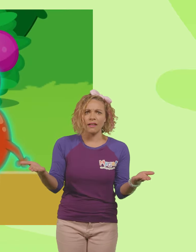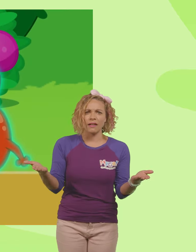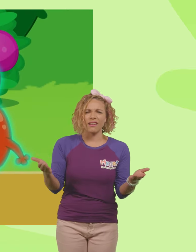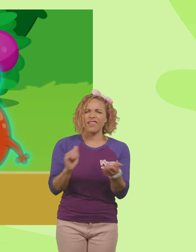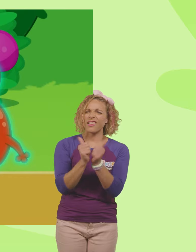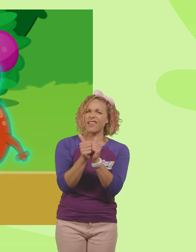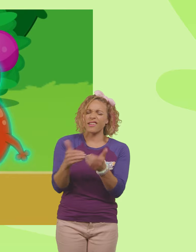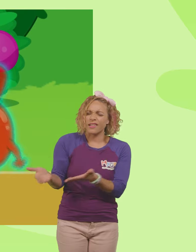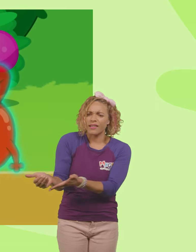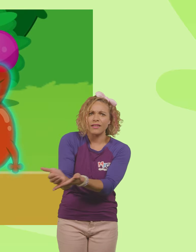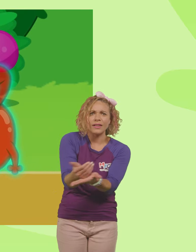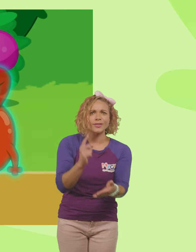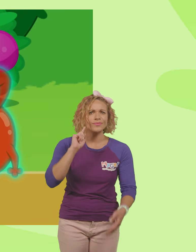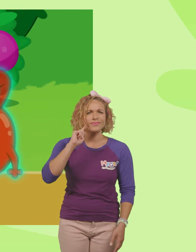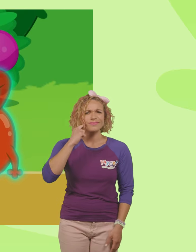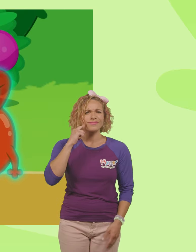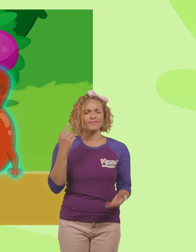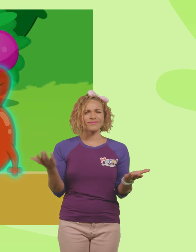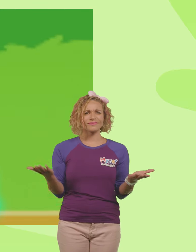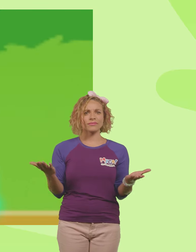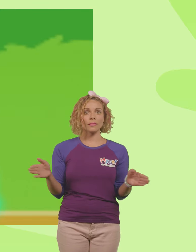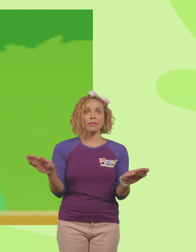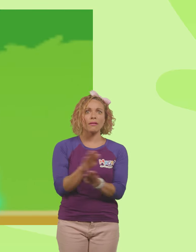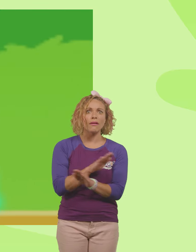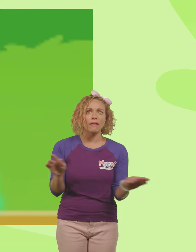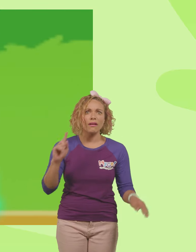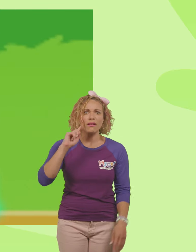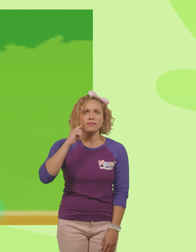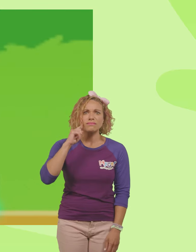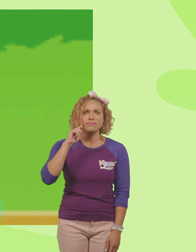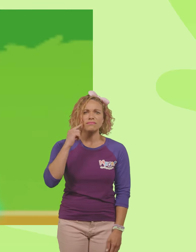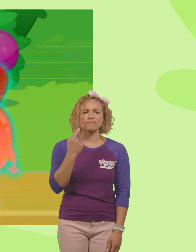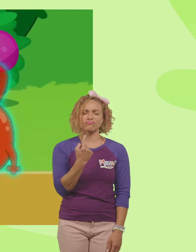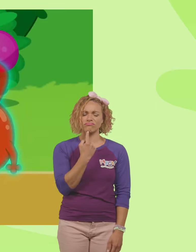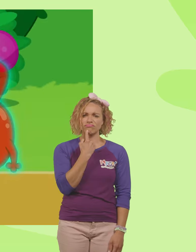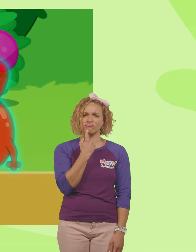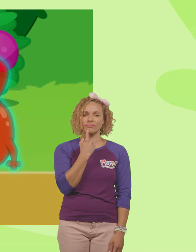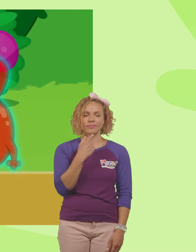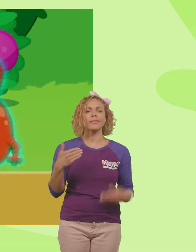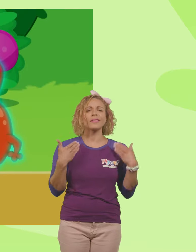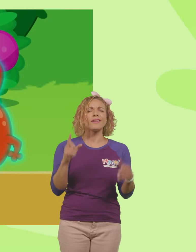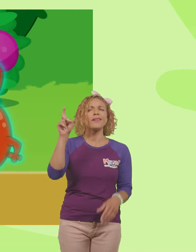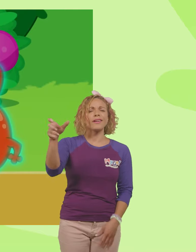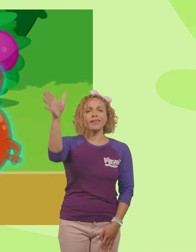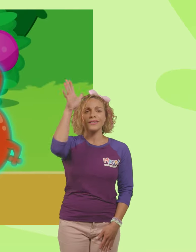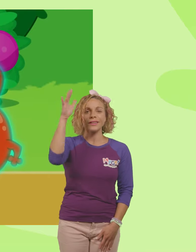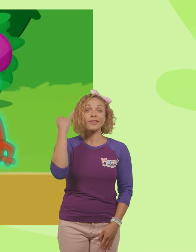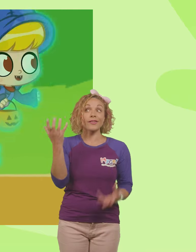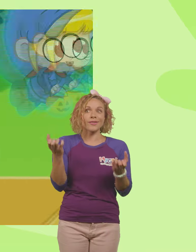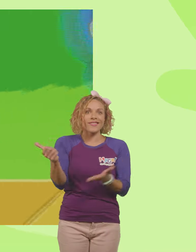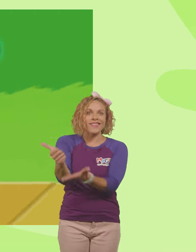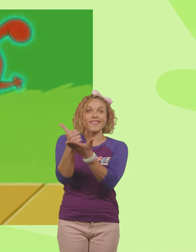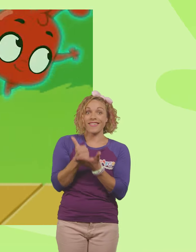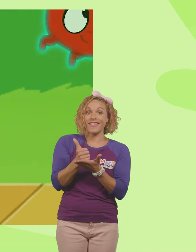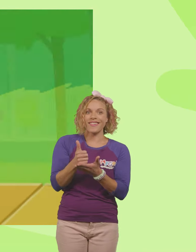Anything? How are we going to collect candy? No candy? Let's ask Daddy if he wants to